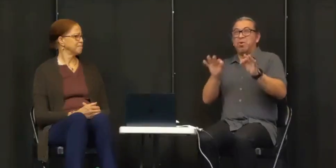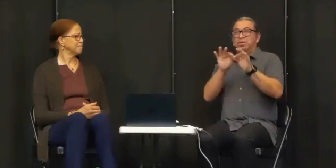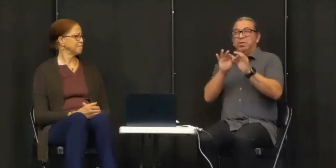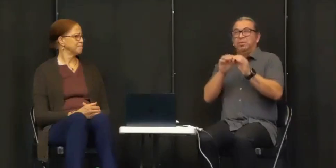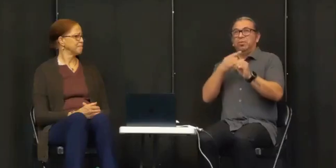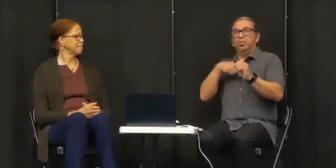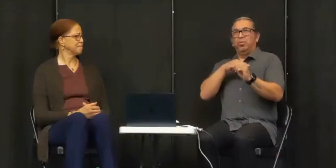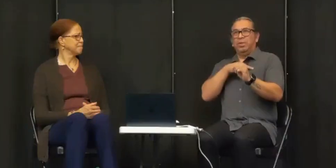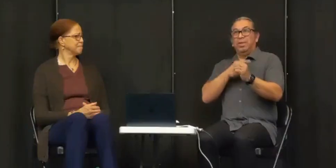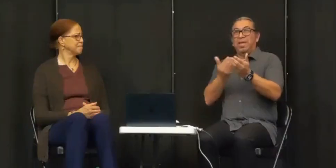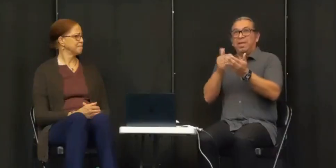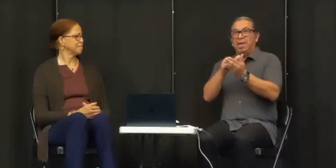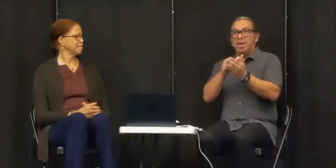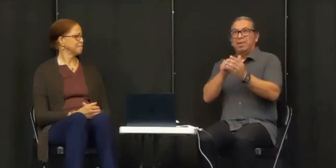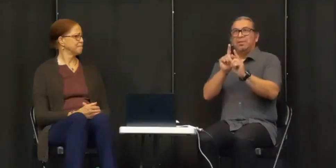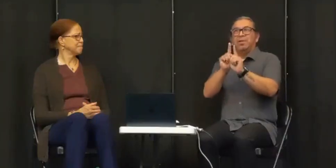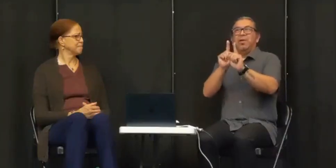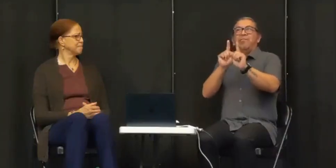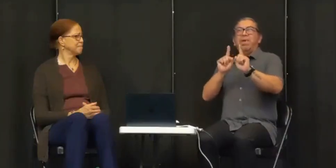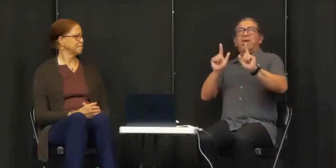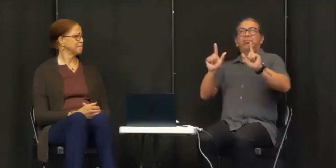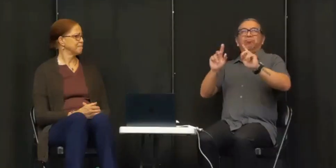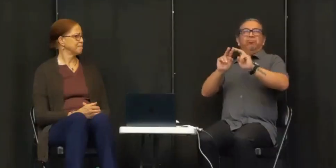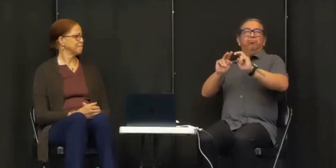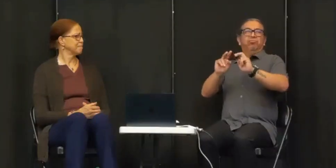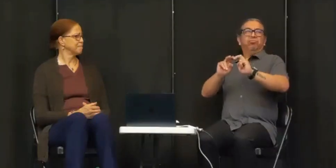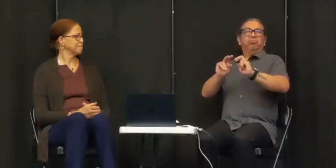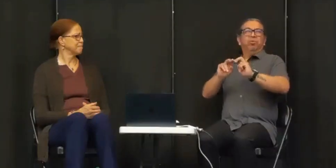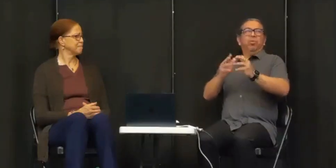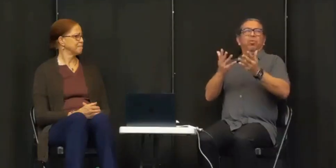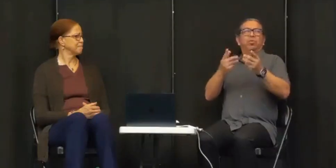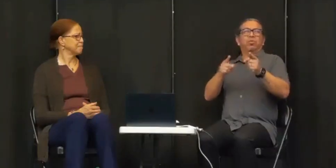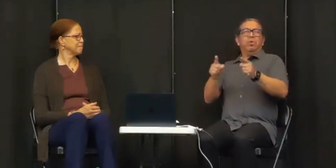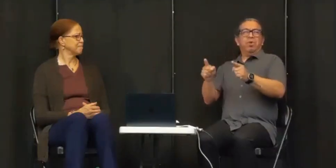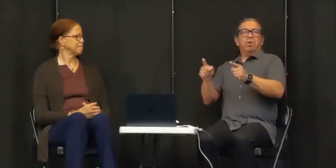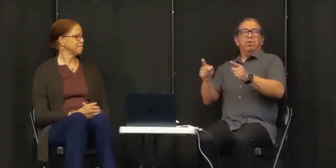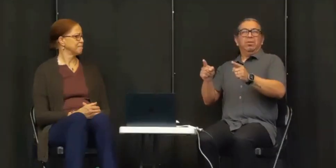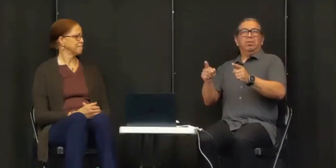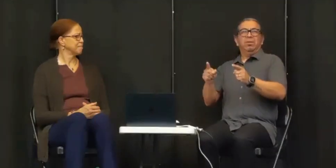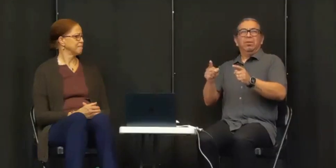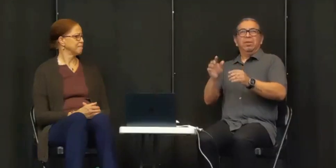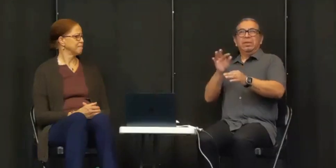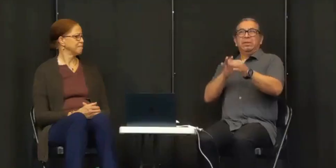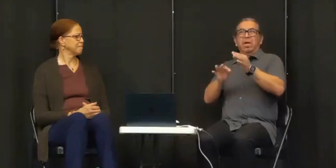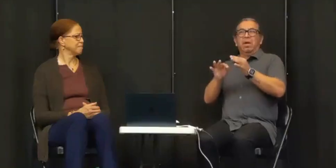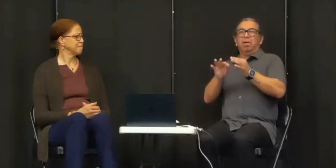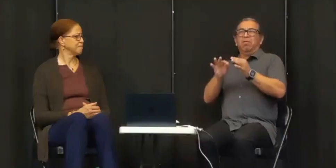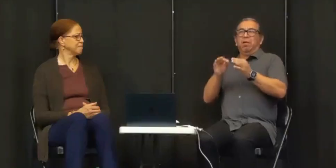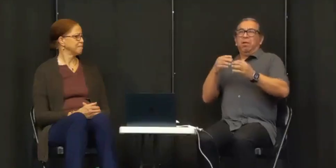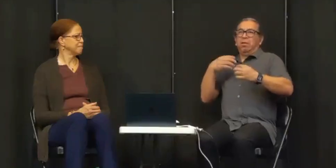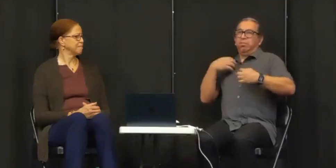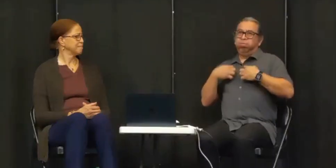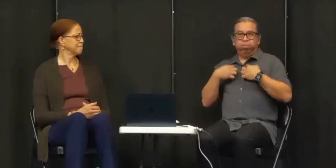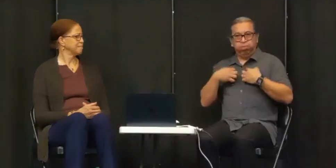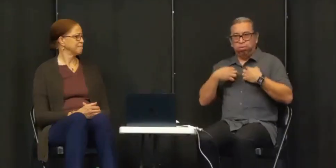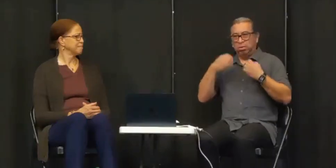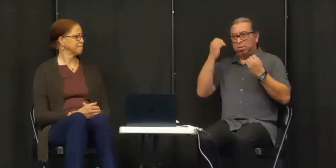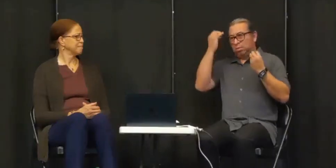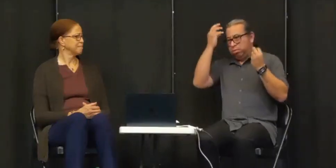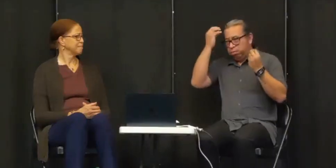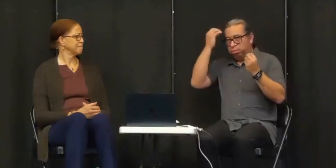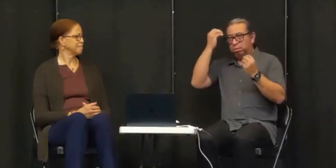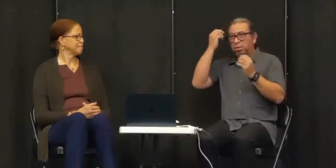those. It's important we again take a step back, get a perspective about what's going on, instead